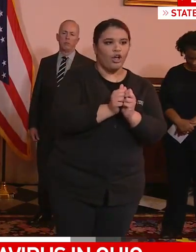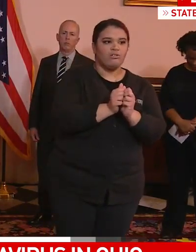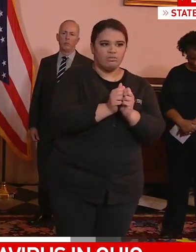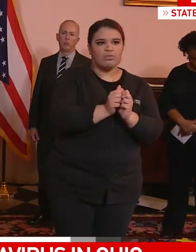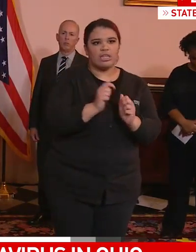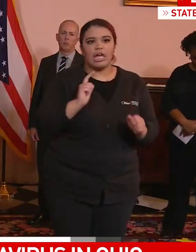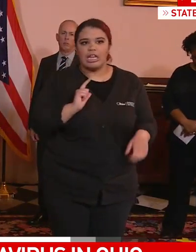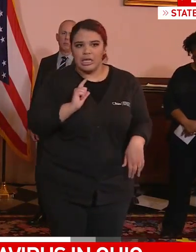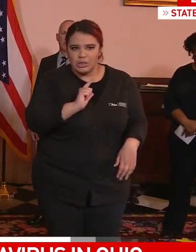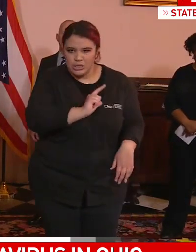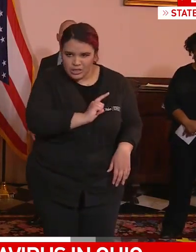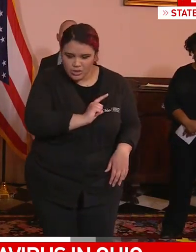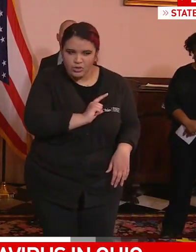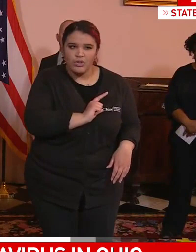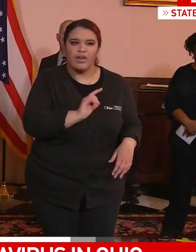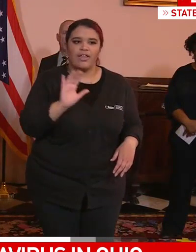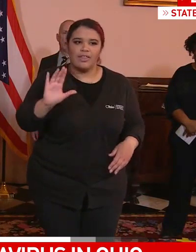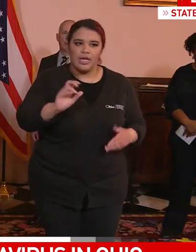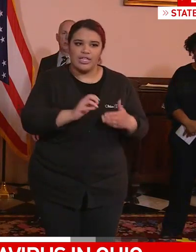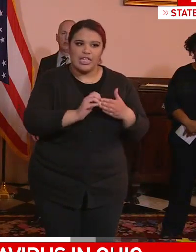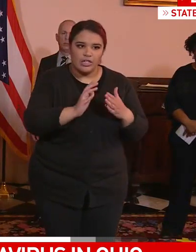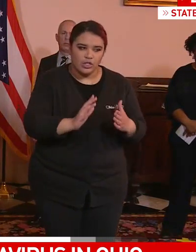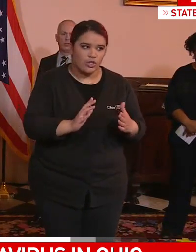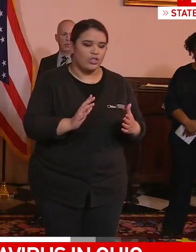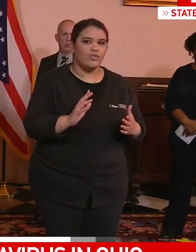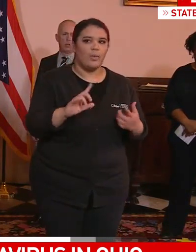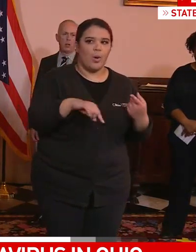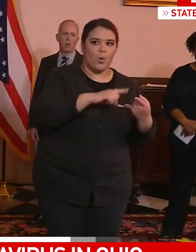legislative leaders, but that money is available.